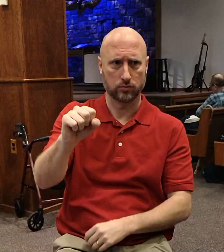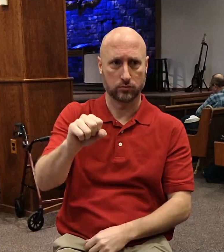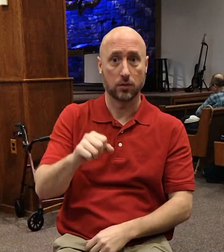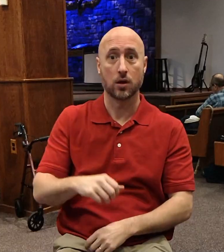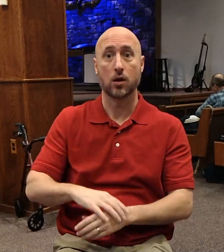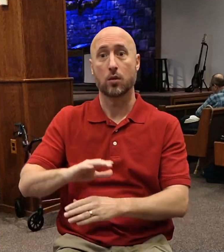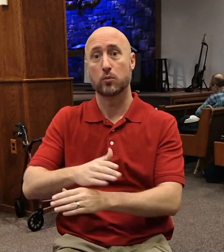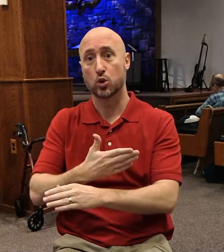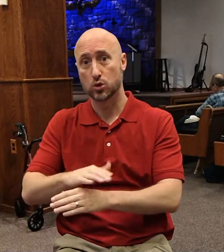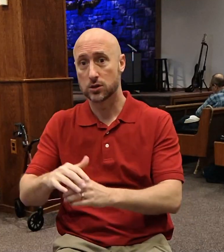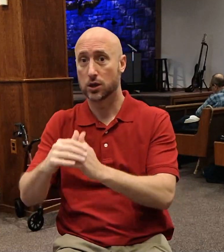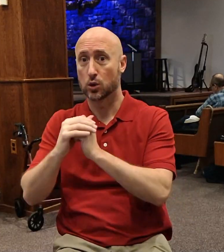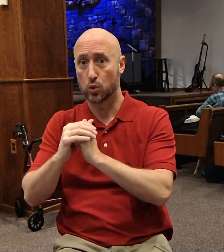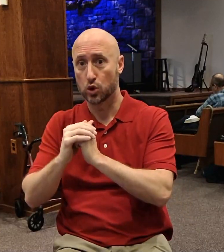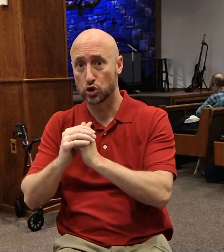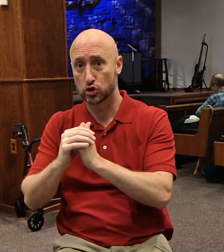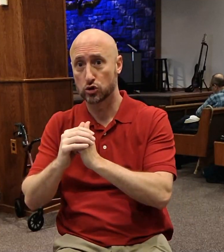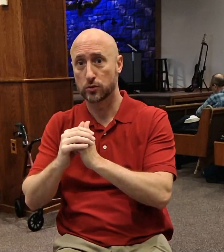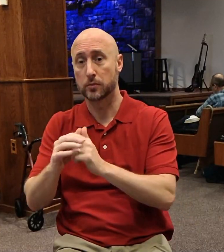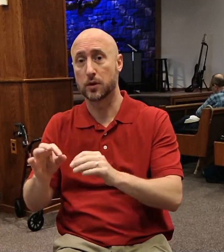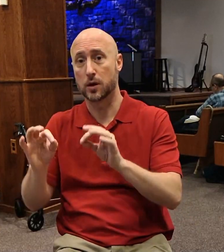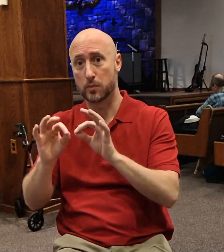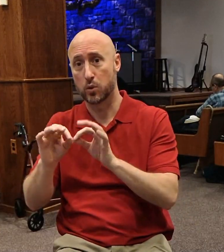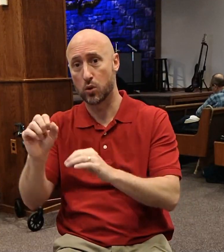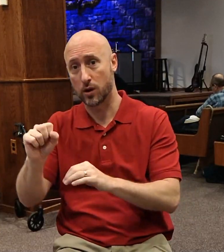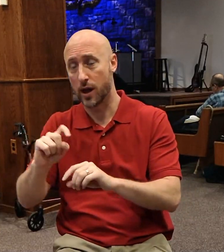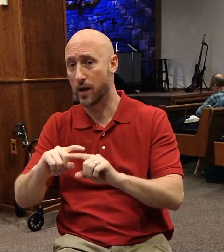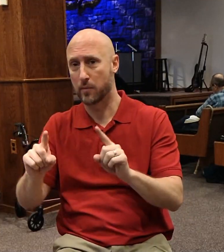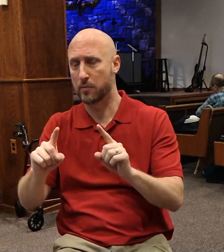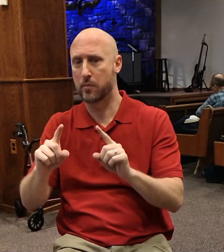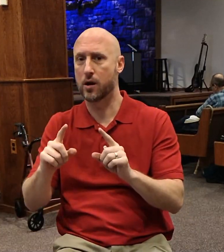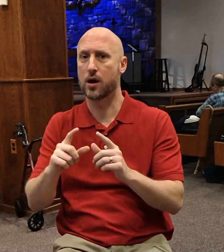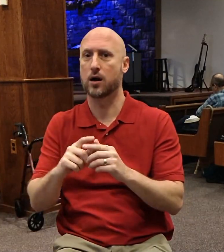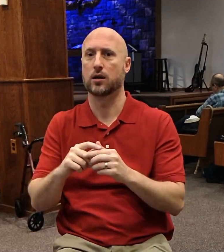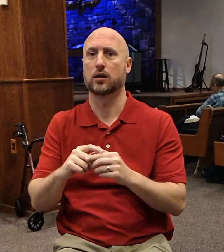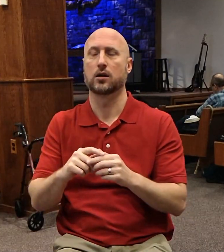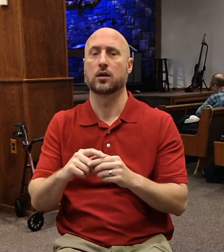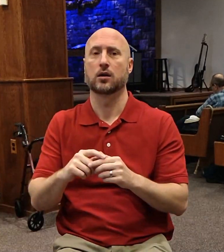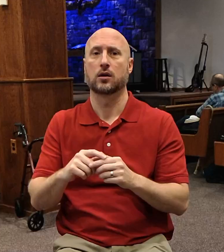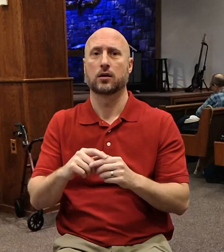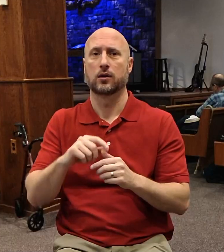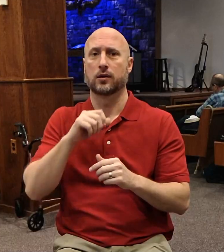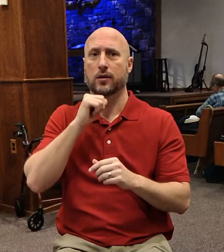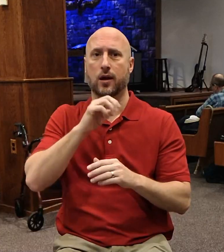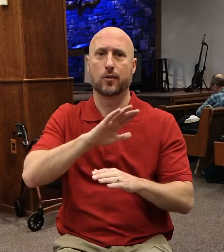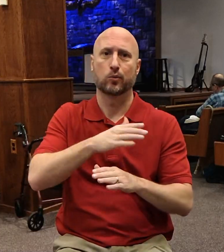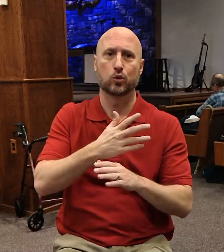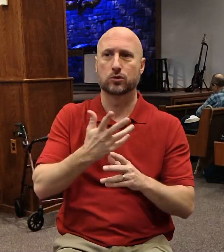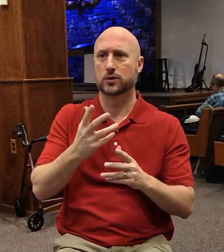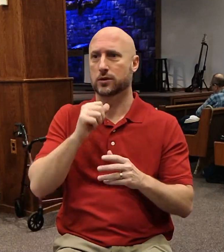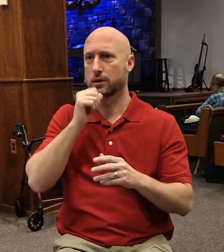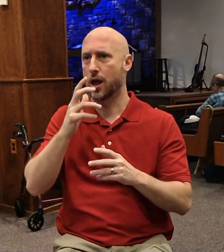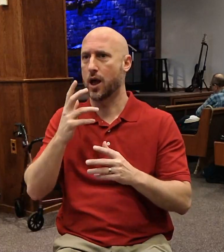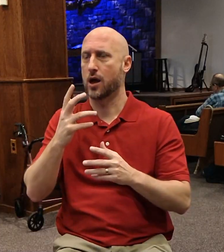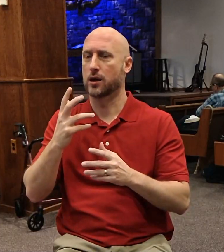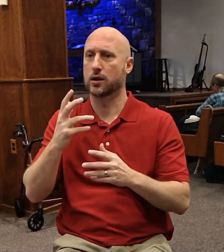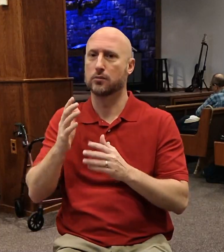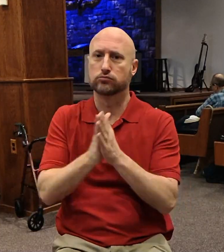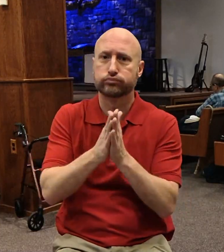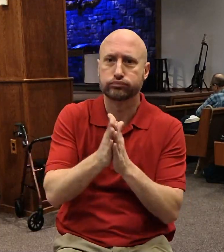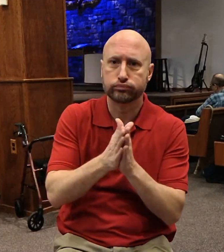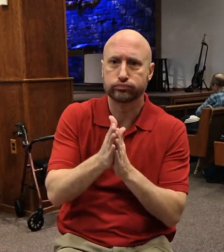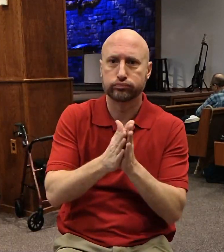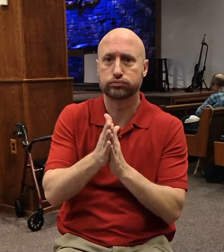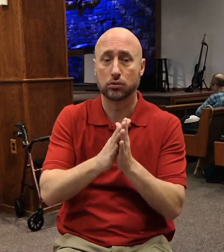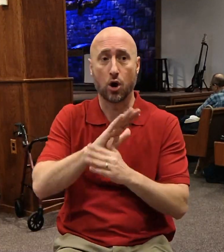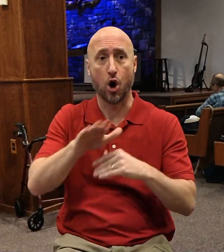the worship not rituals and ordinances not our you know soul winning zeal those are